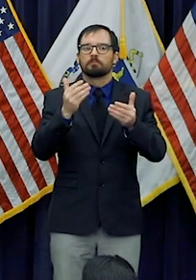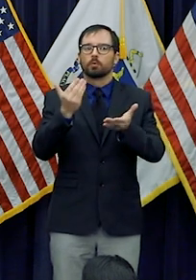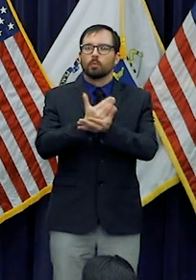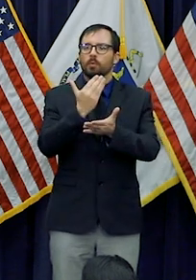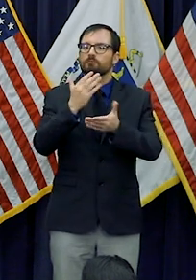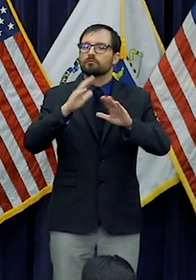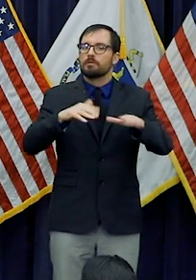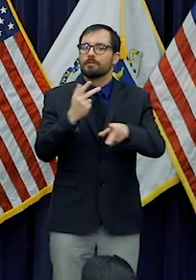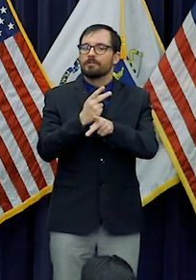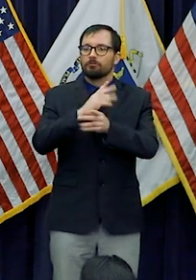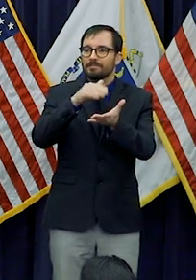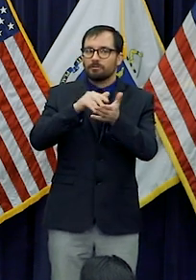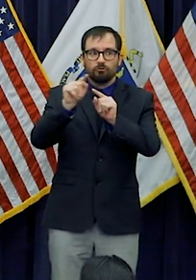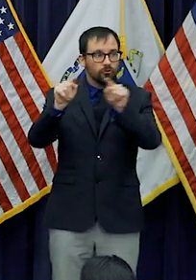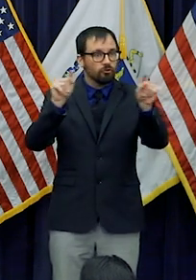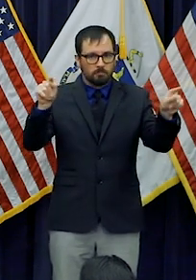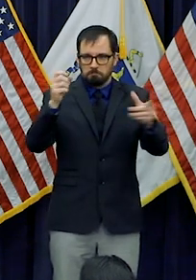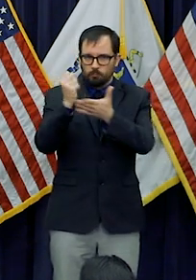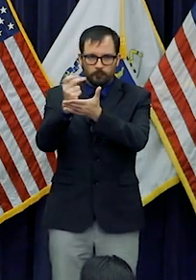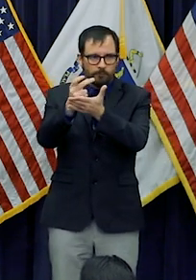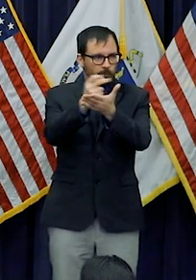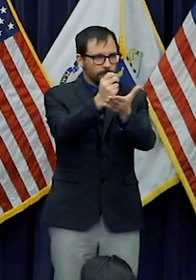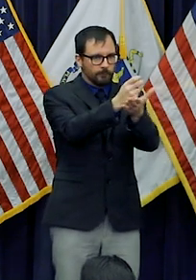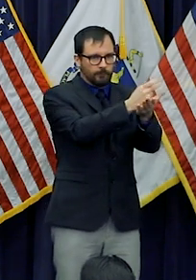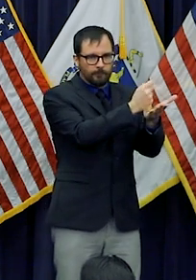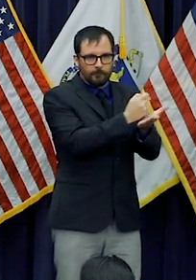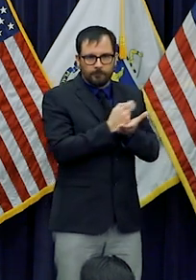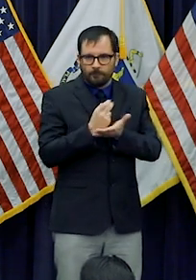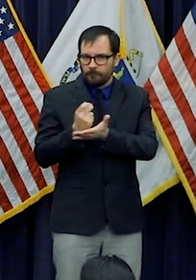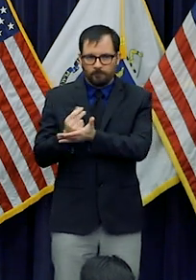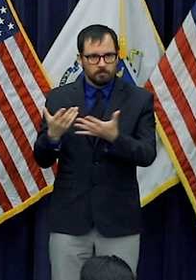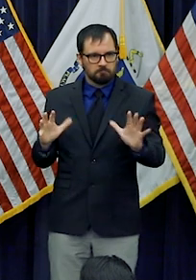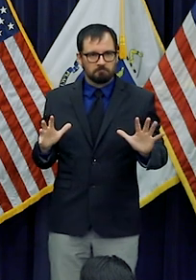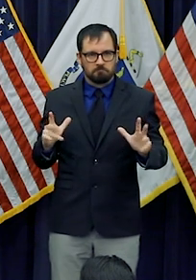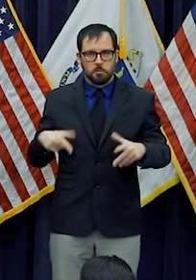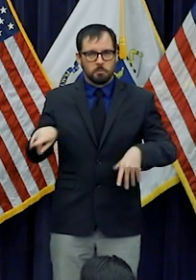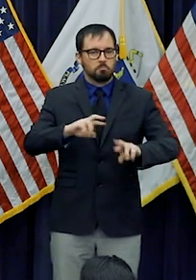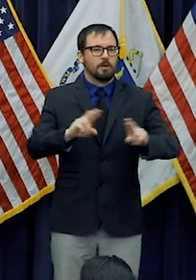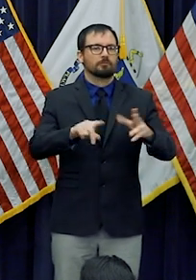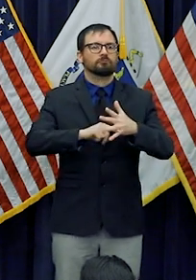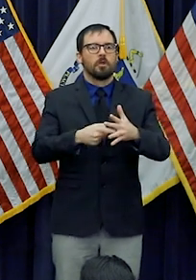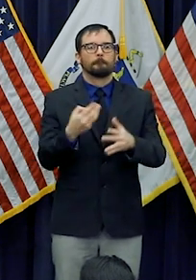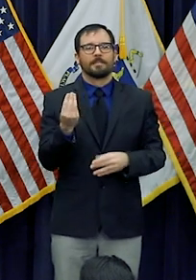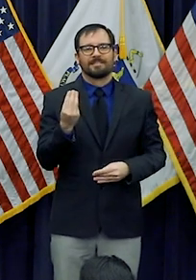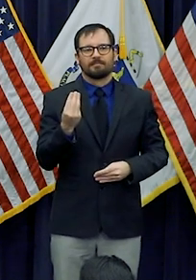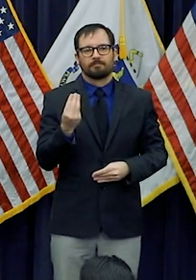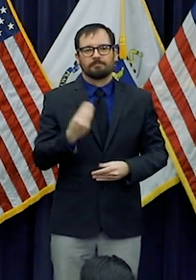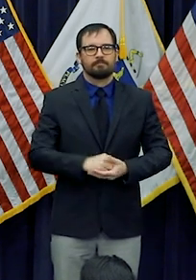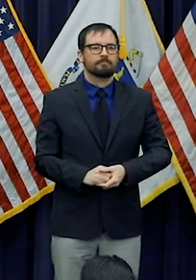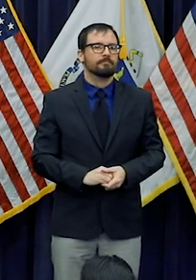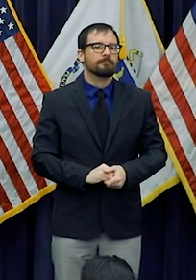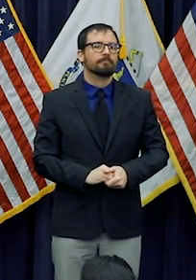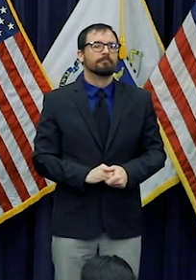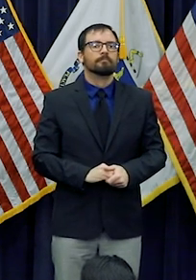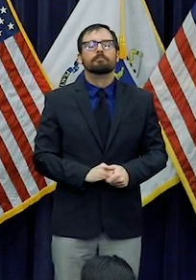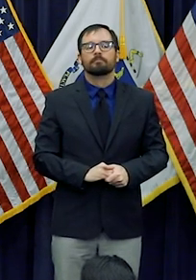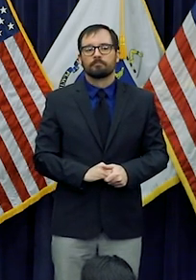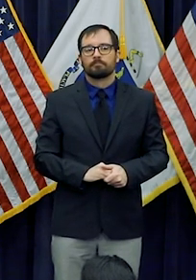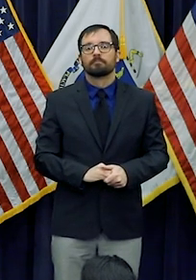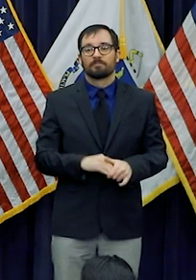implemented safely, and the sites should only really be used as a last resort. All of them obviously will